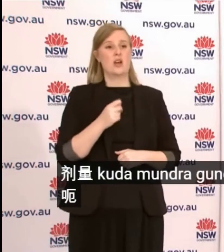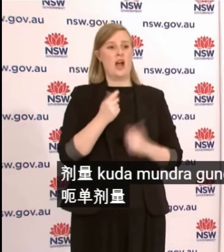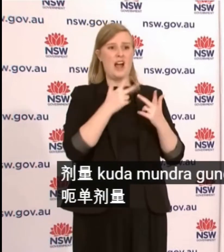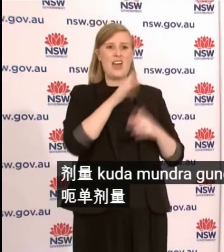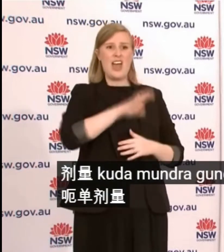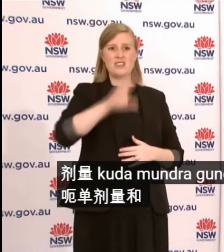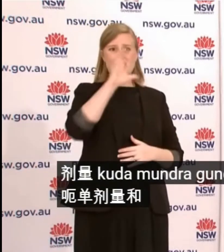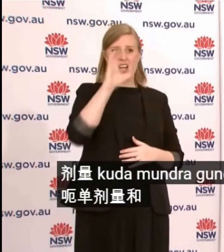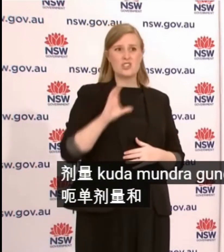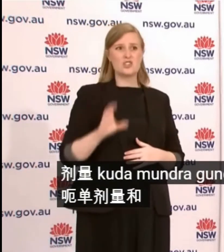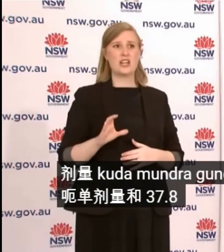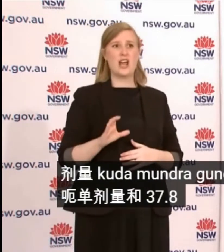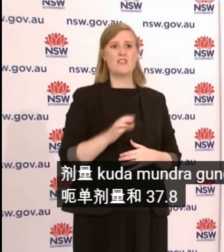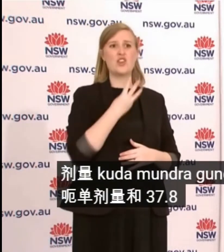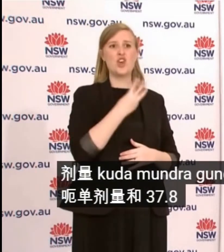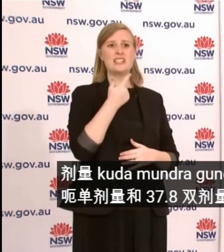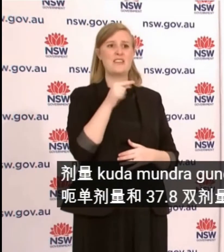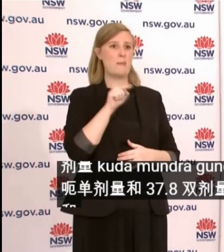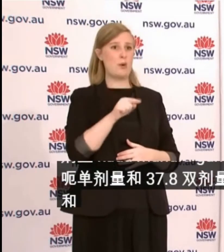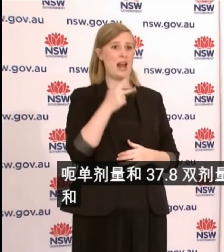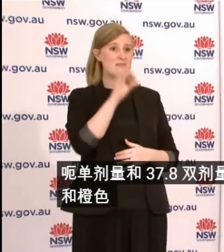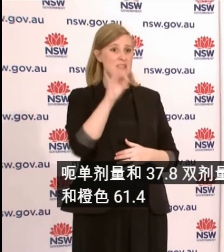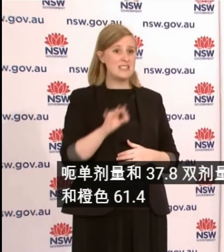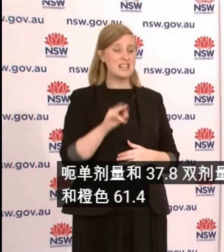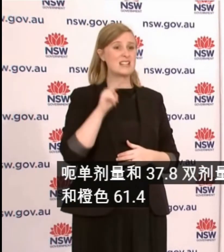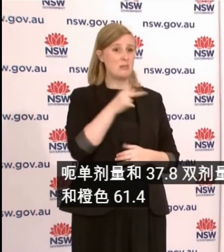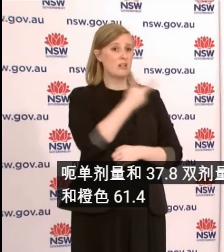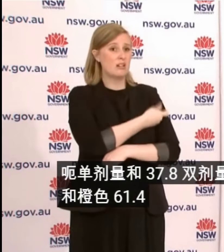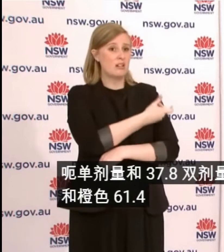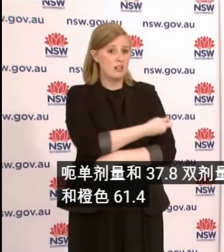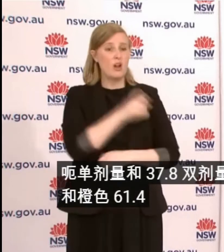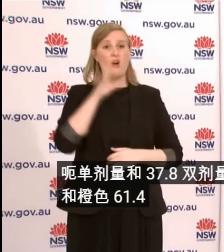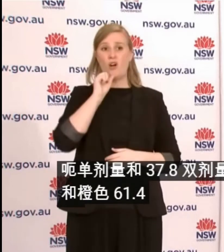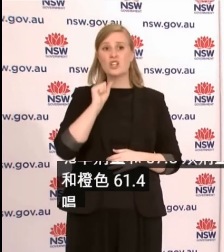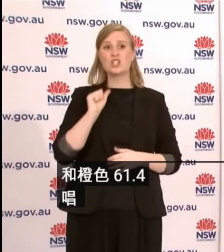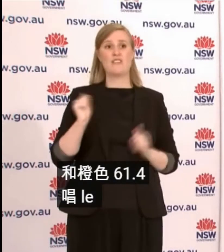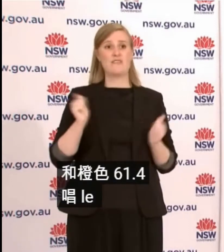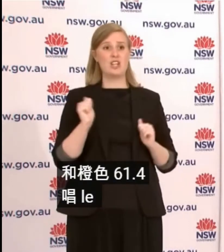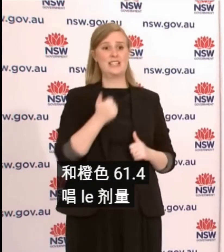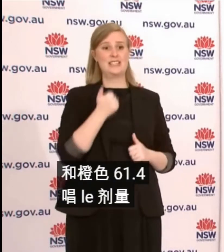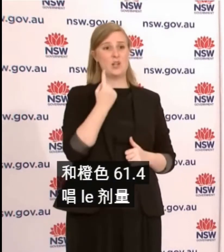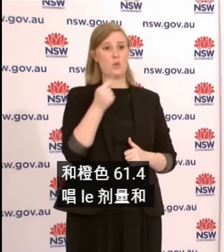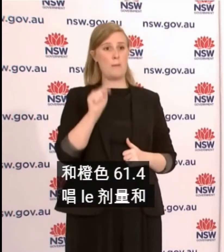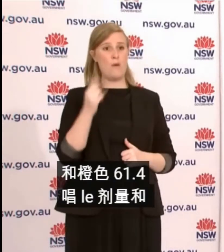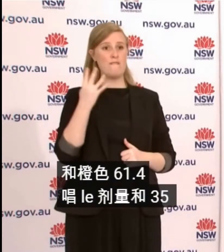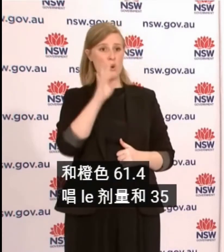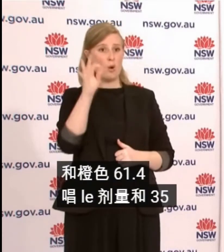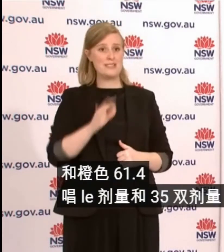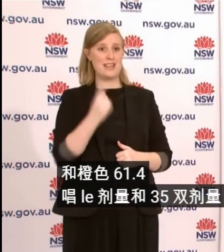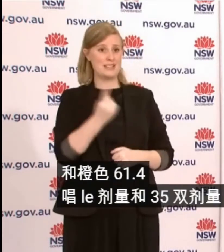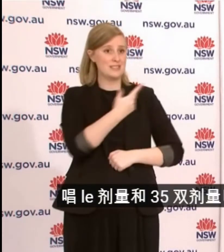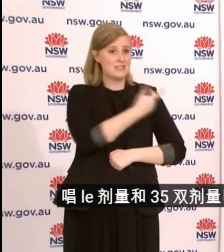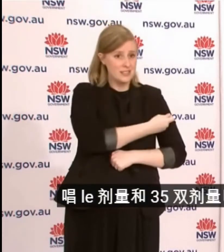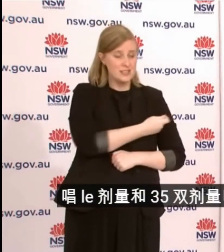single dose and a 37.8% double dose. And Orange a 61.4% single dose and a 35% double